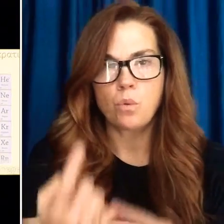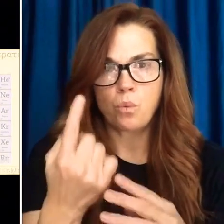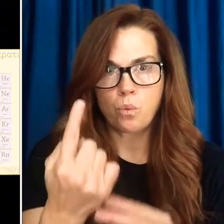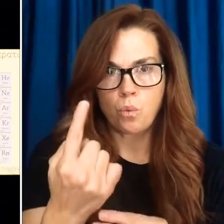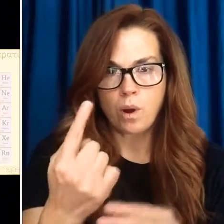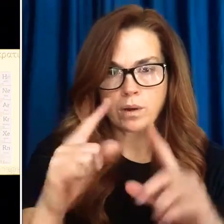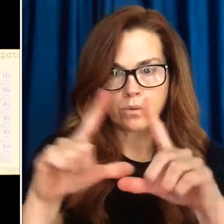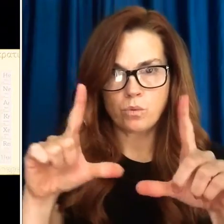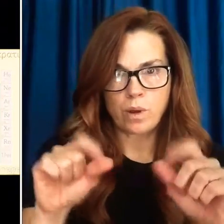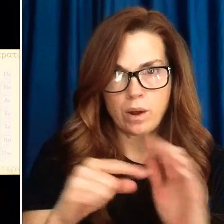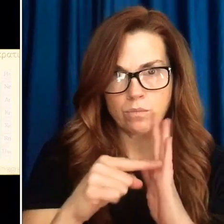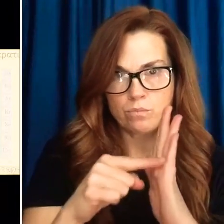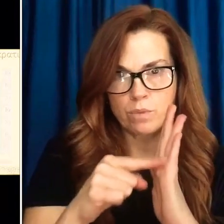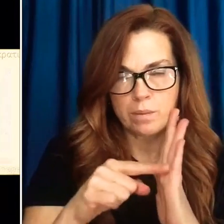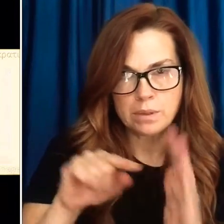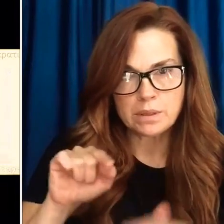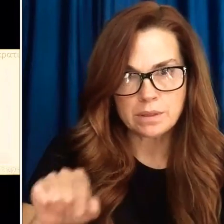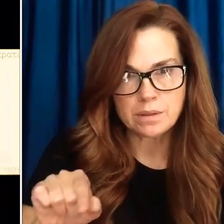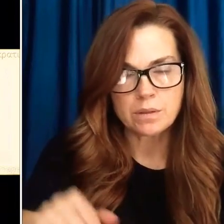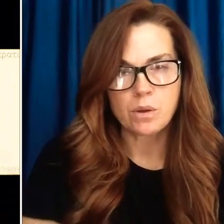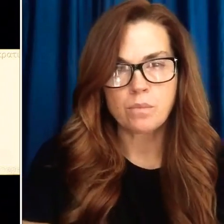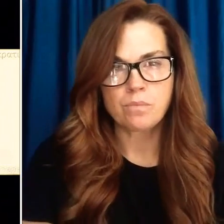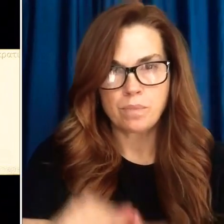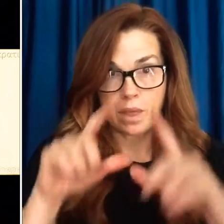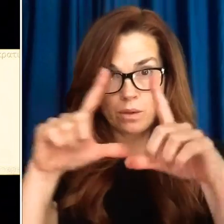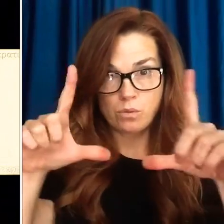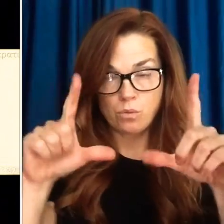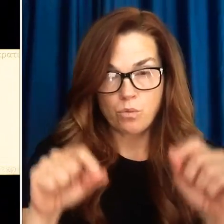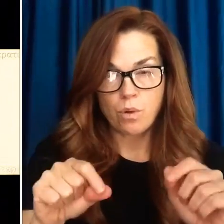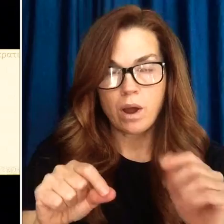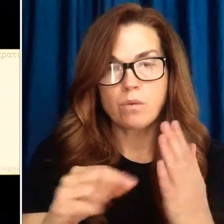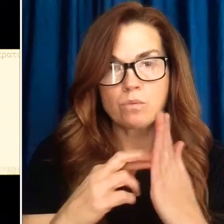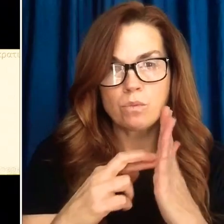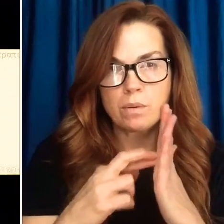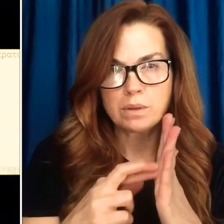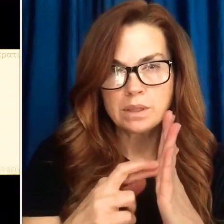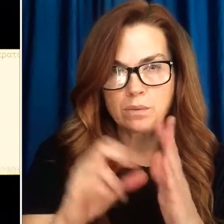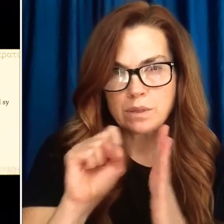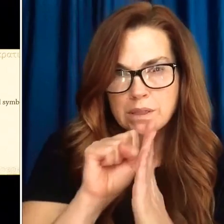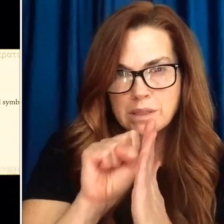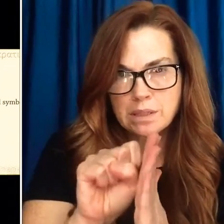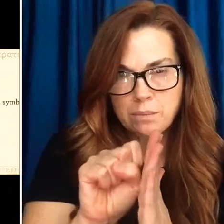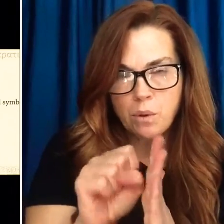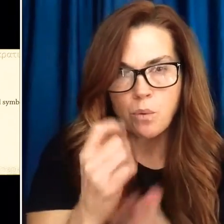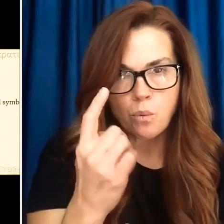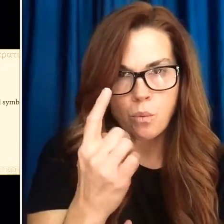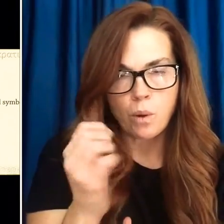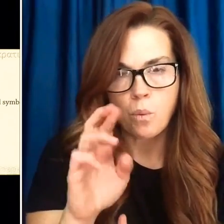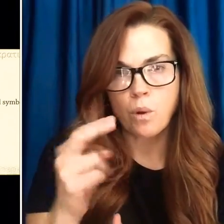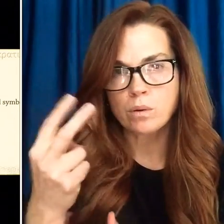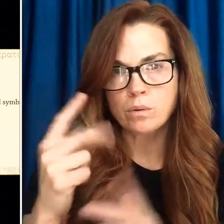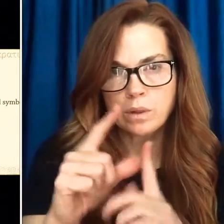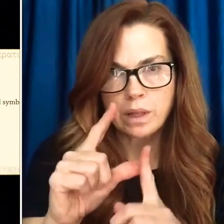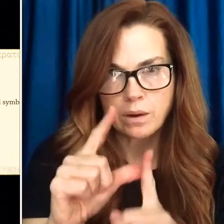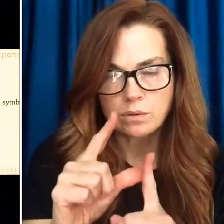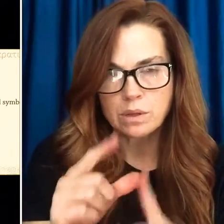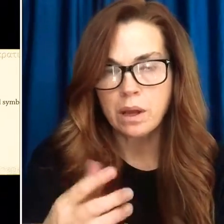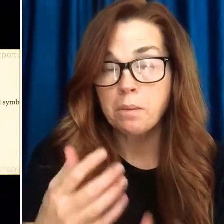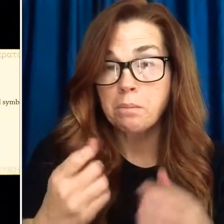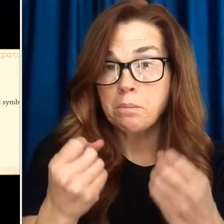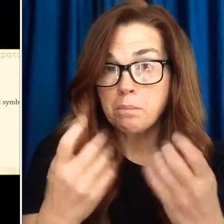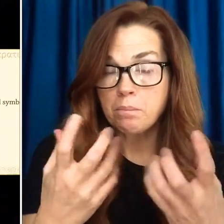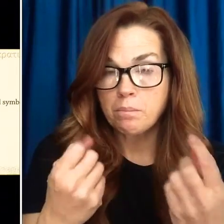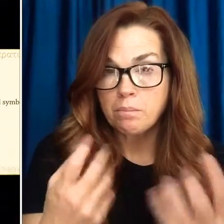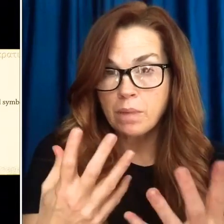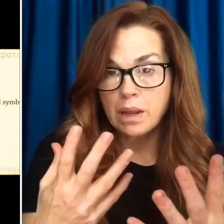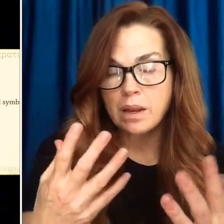periodic table, with a 1 or 2 letter chemical symbol. Many of the chemical symbols are derived from the English name for